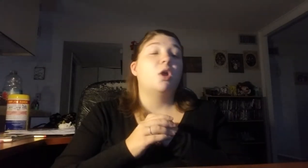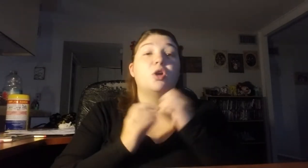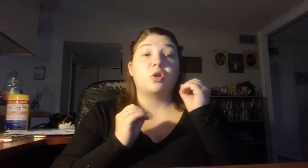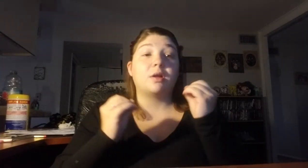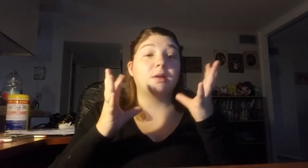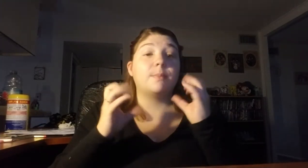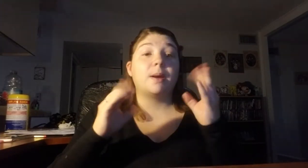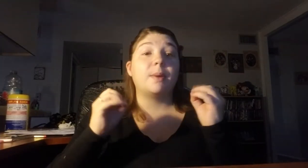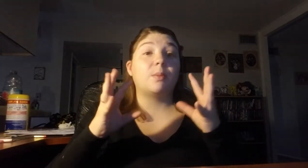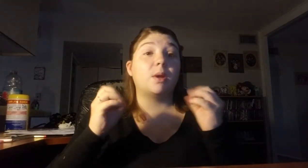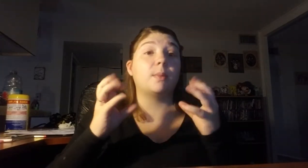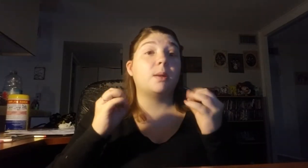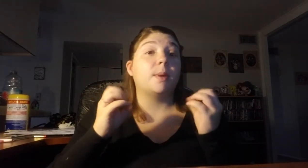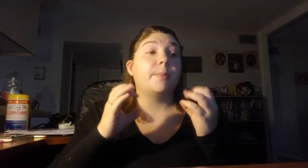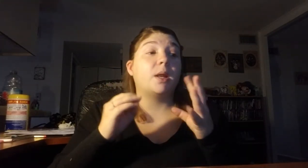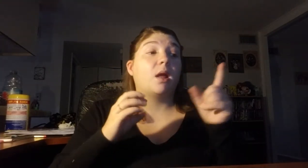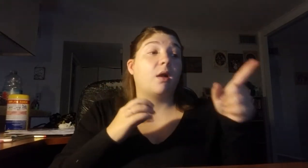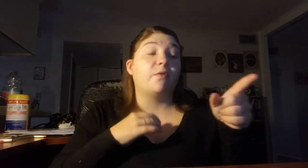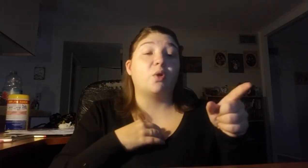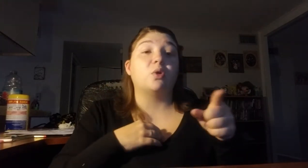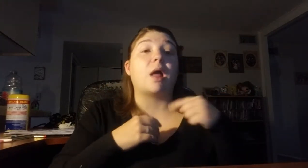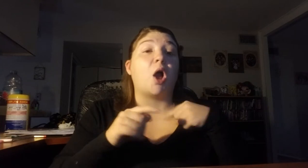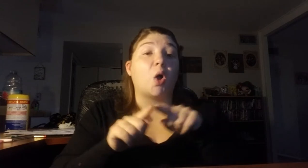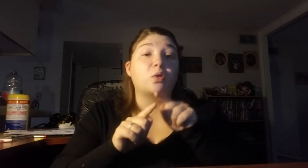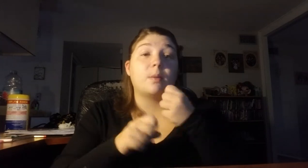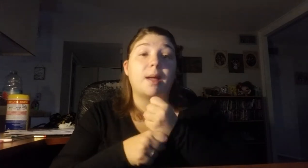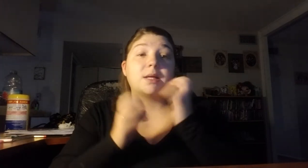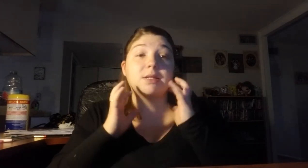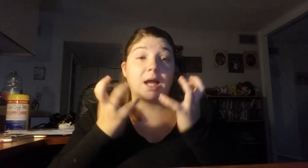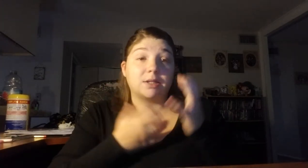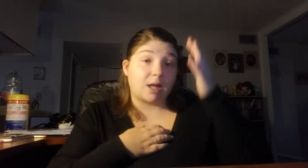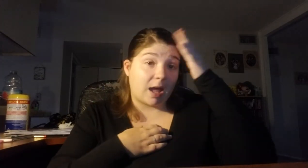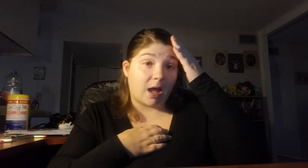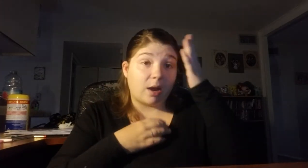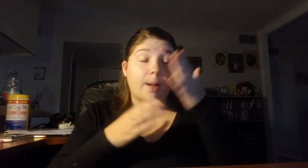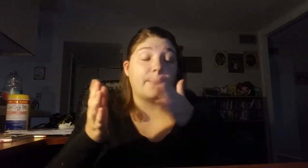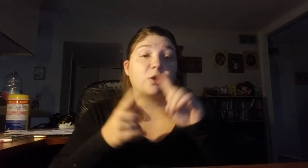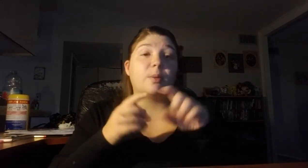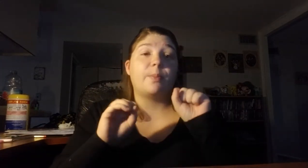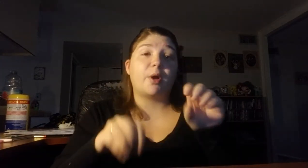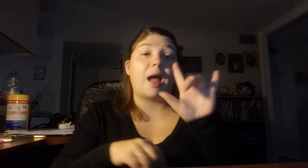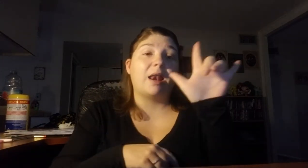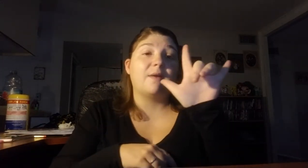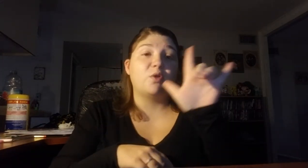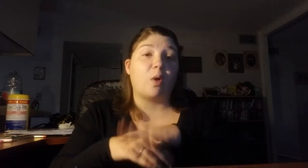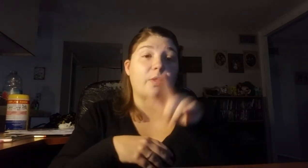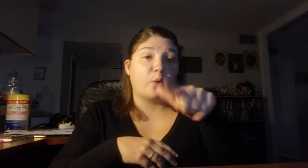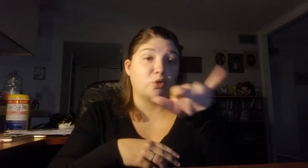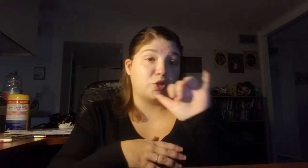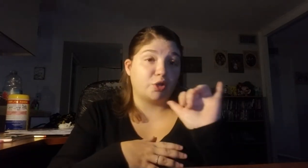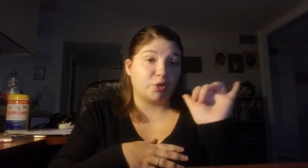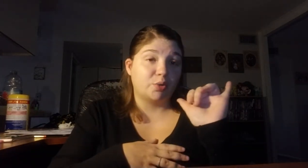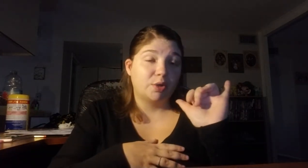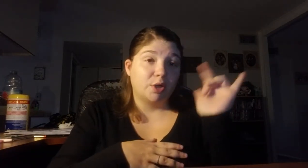So there's many of those. I also make Santa hats. I'm planning to put I love you on those too.